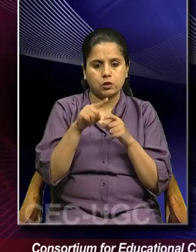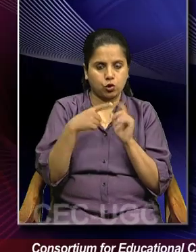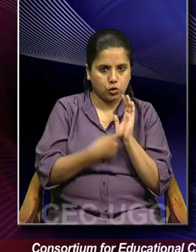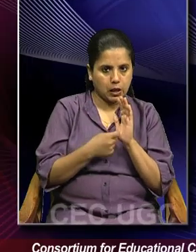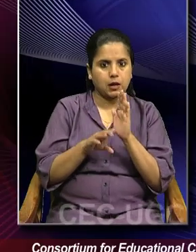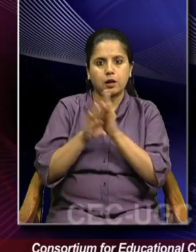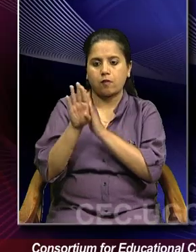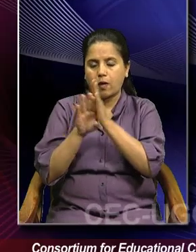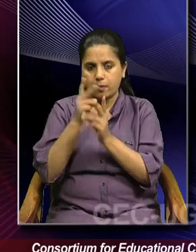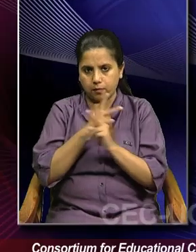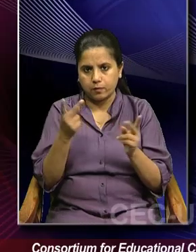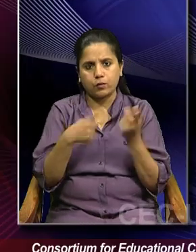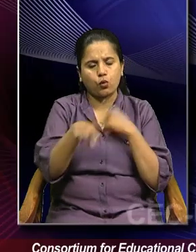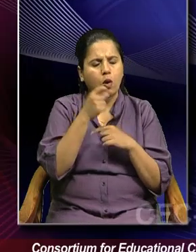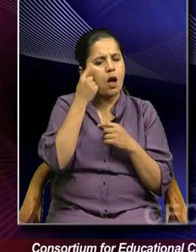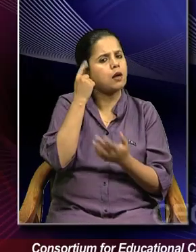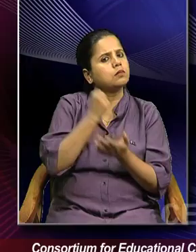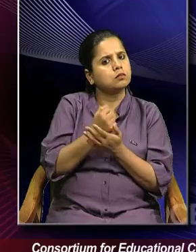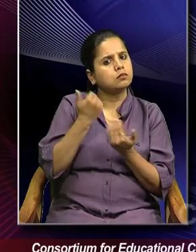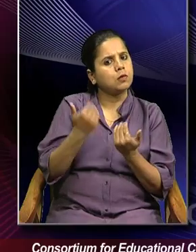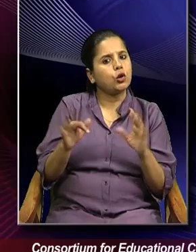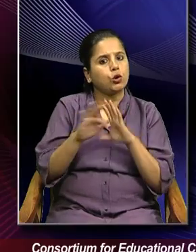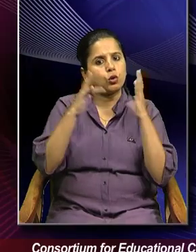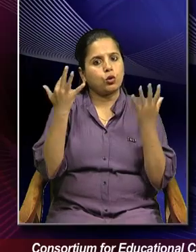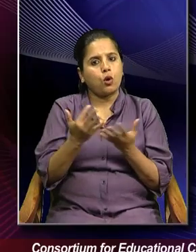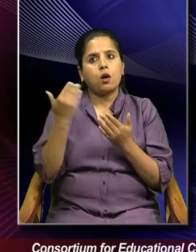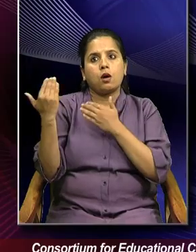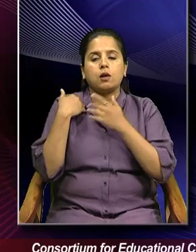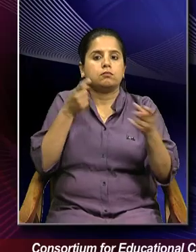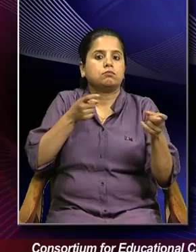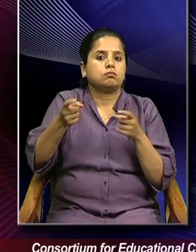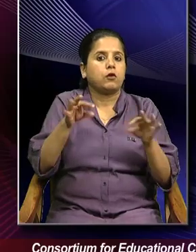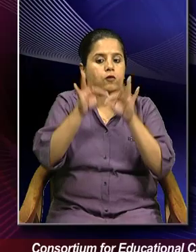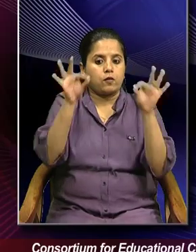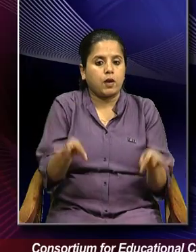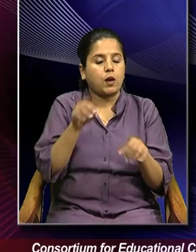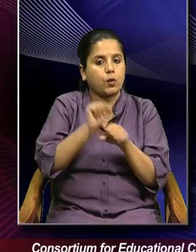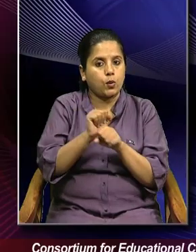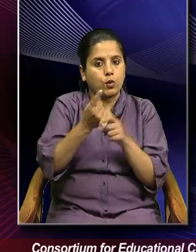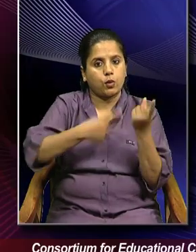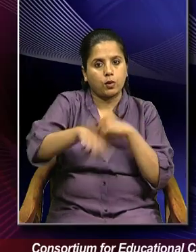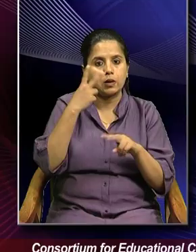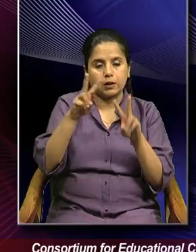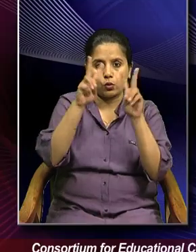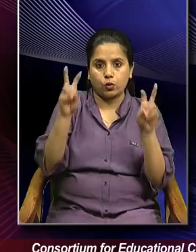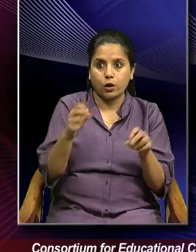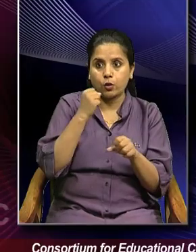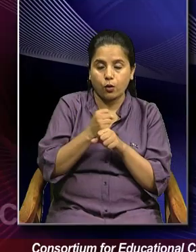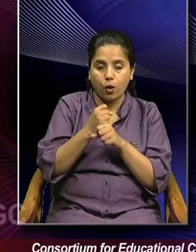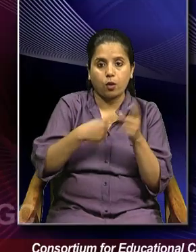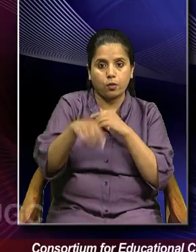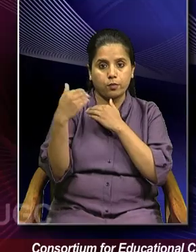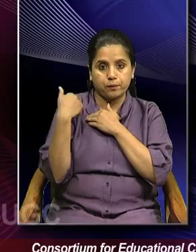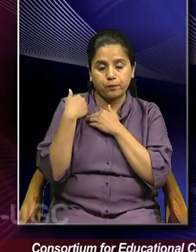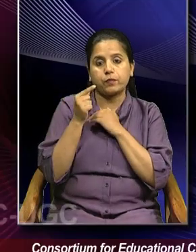development, let us understand that when we look at the global governance framework, when we look at issues of global governance, the